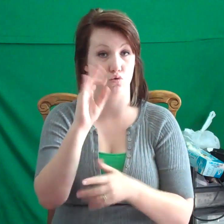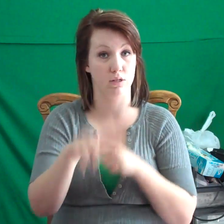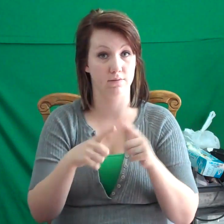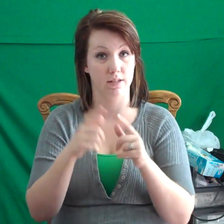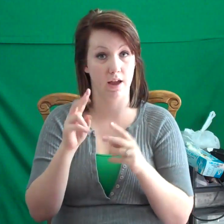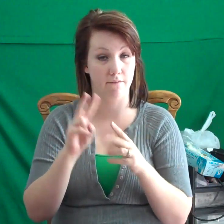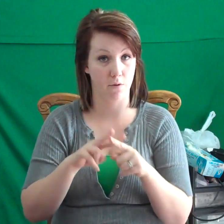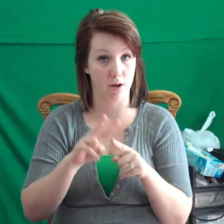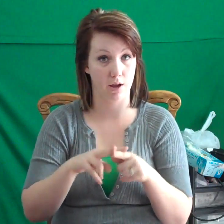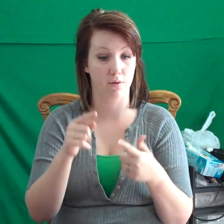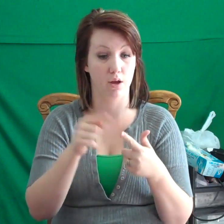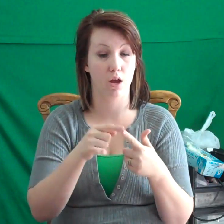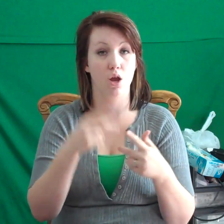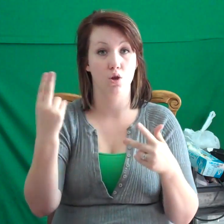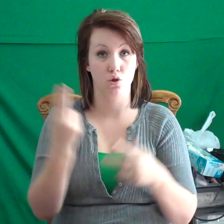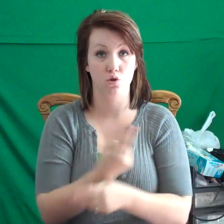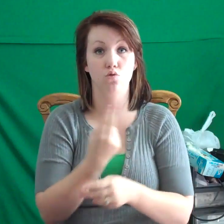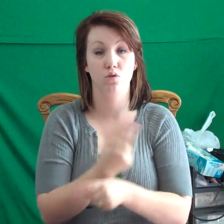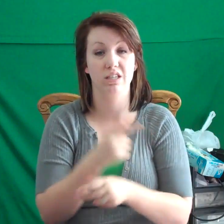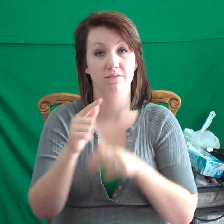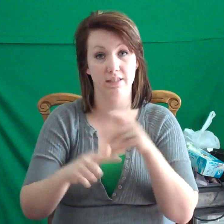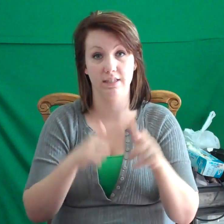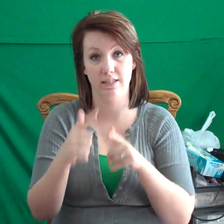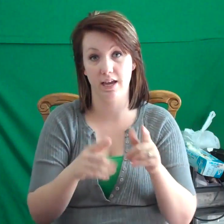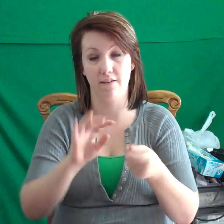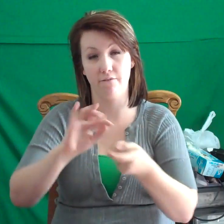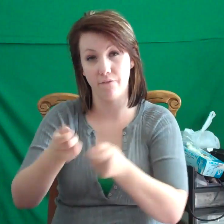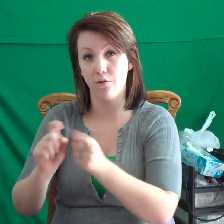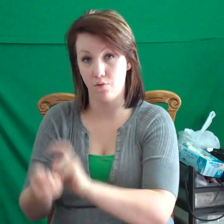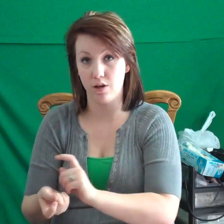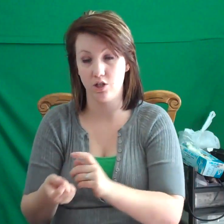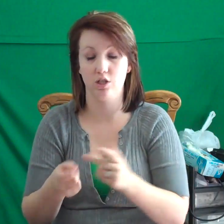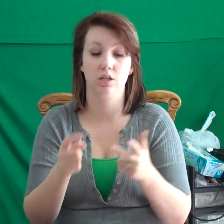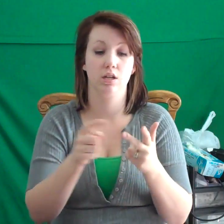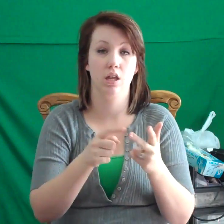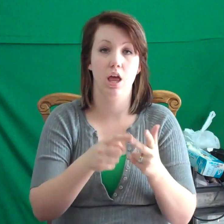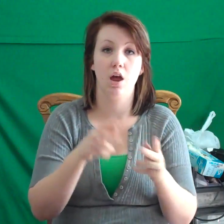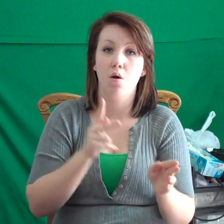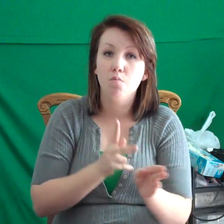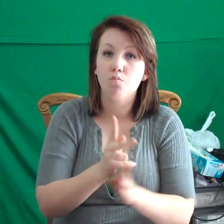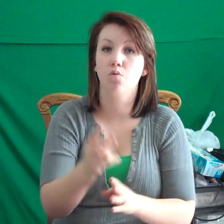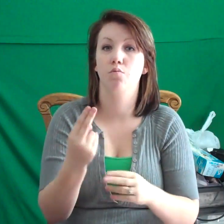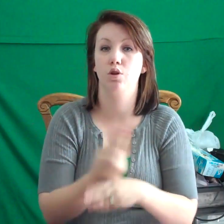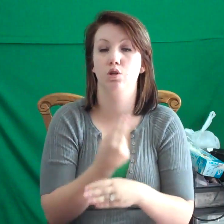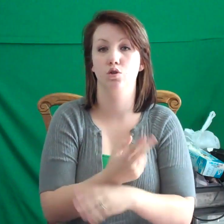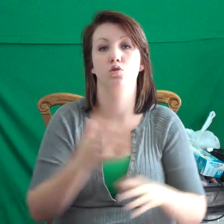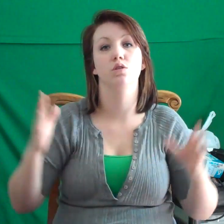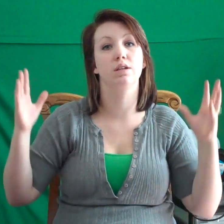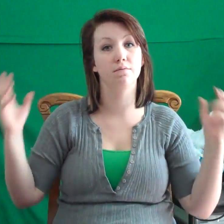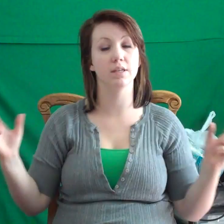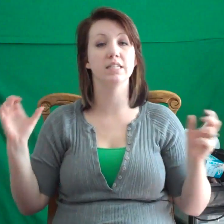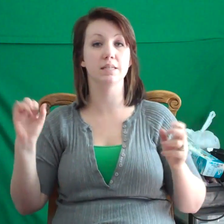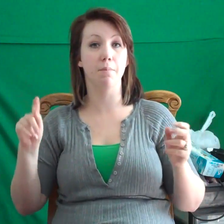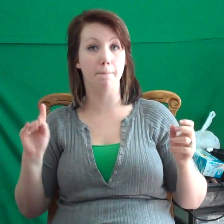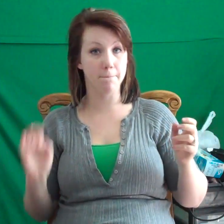show variation in meaning and grammatical function, and appropriate use of space, facial expressions, and body